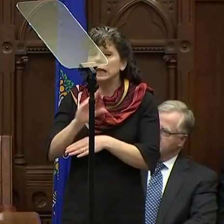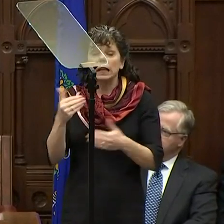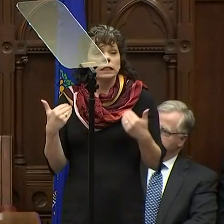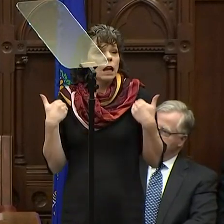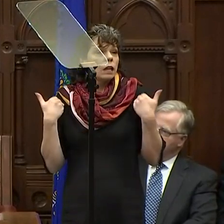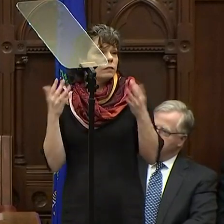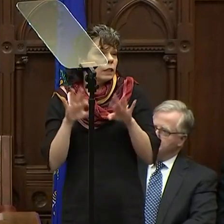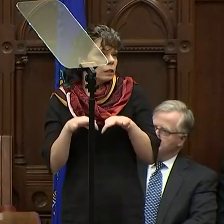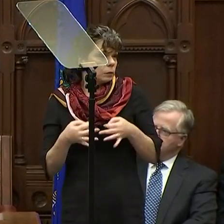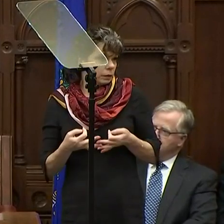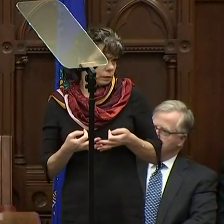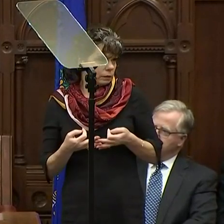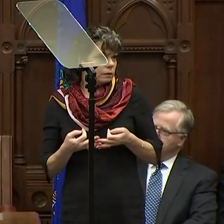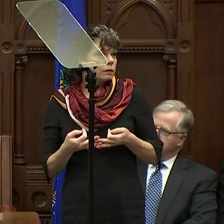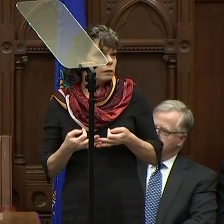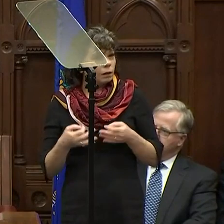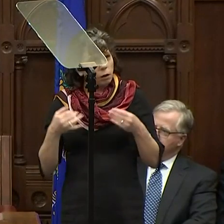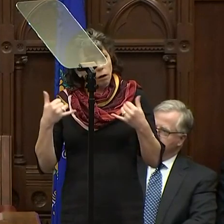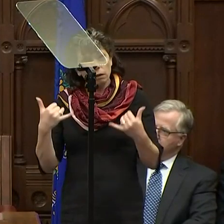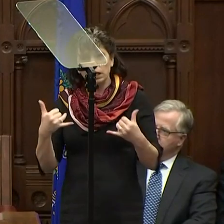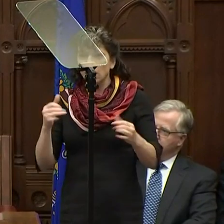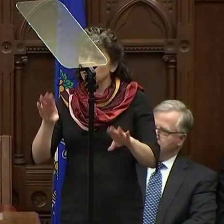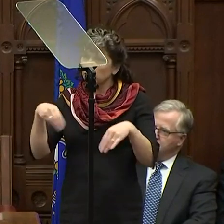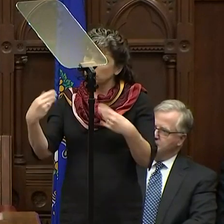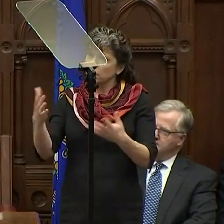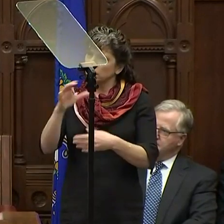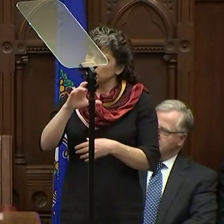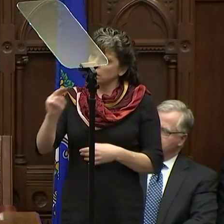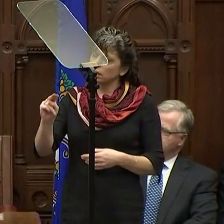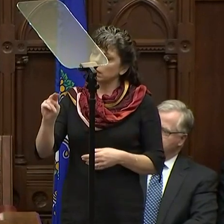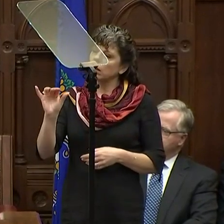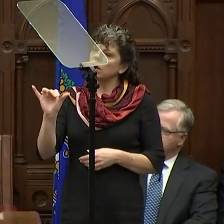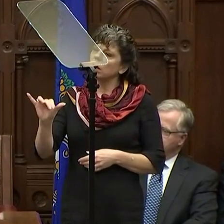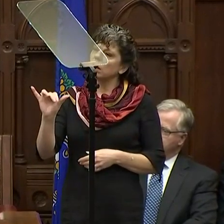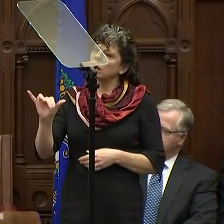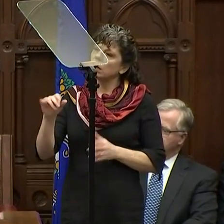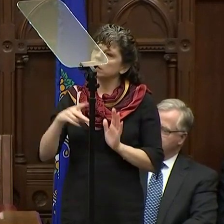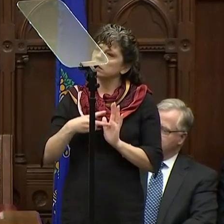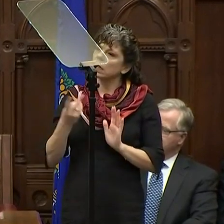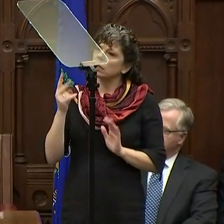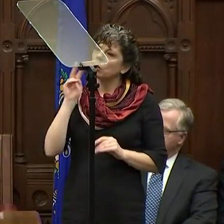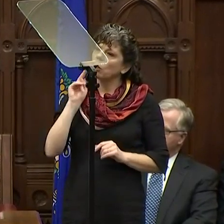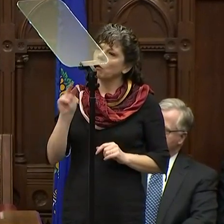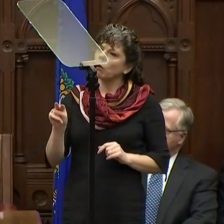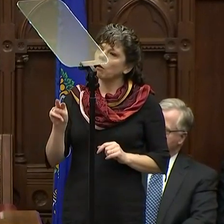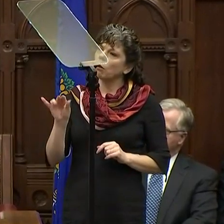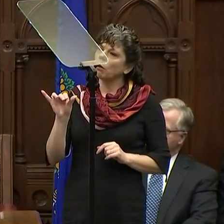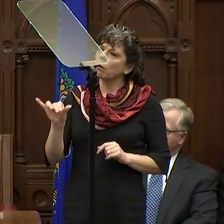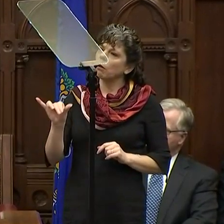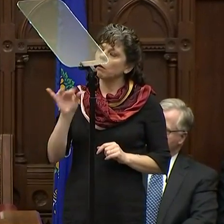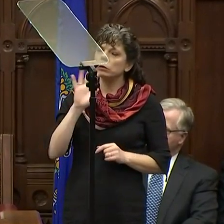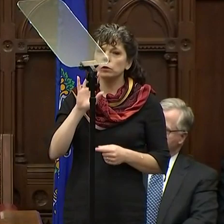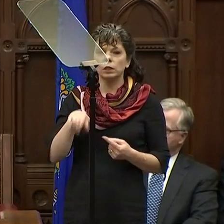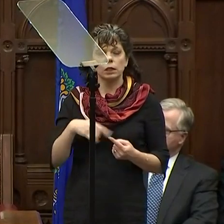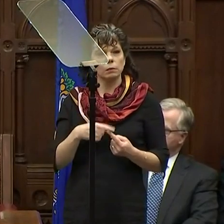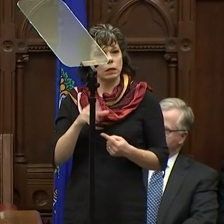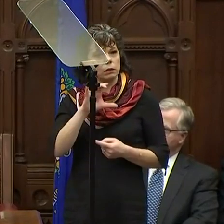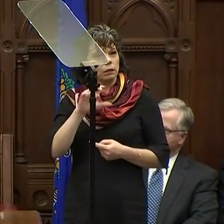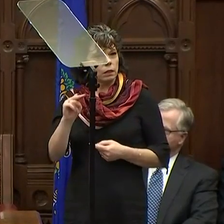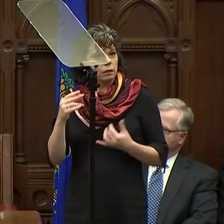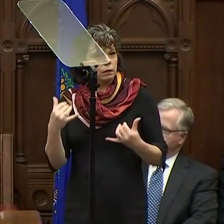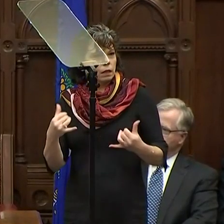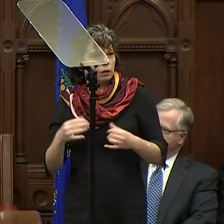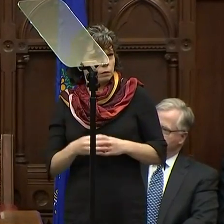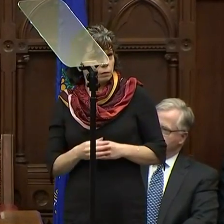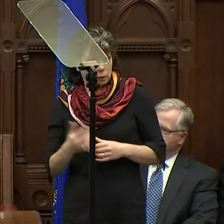families are now giving Connecticut a second look. They're talking about Connecticut, and we